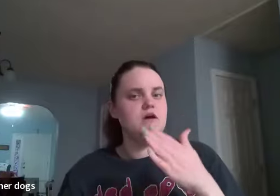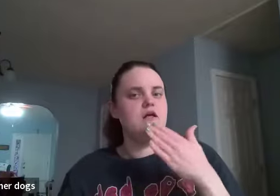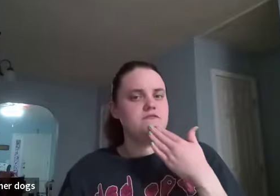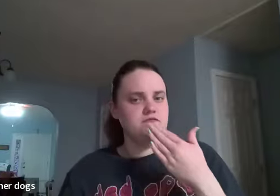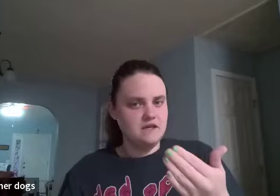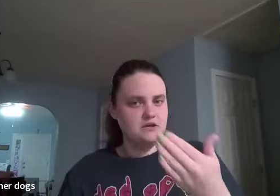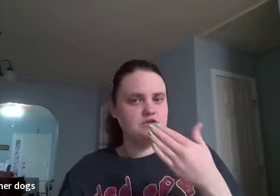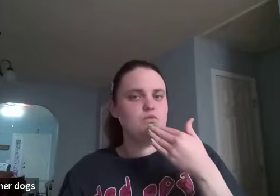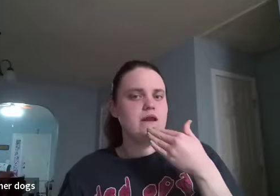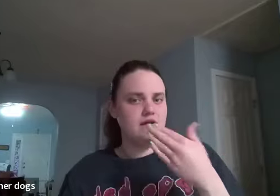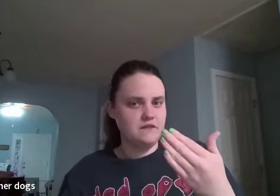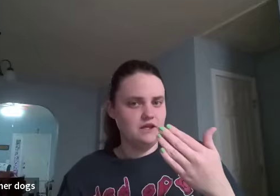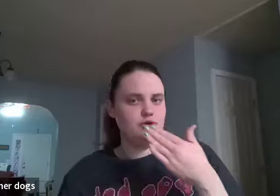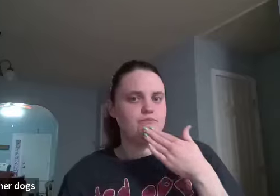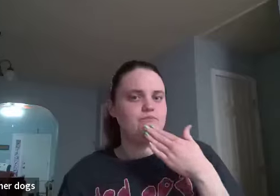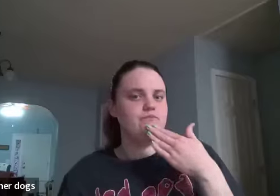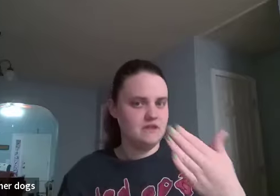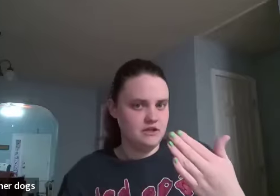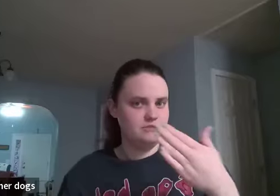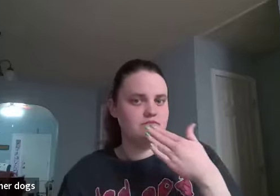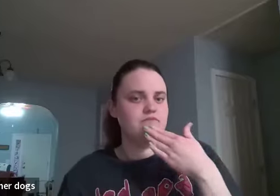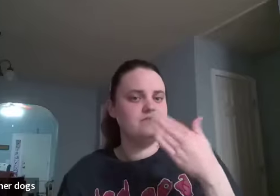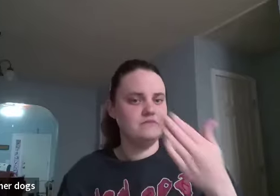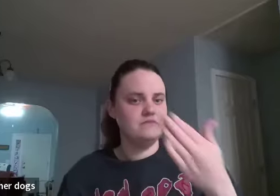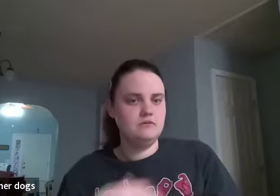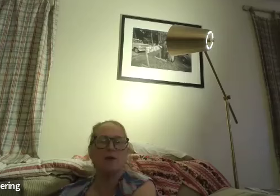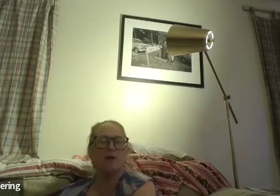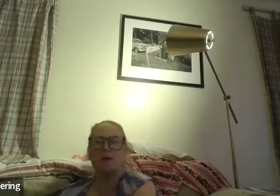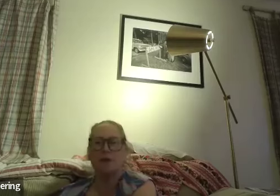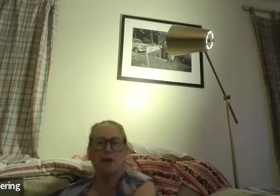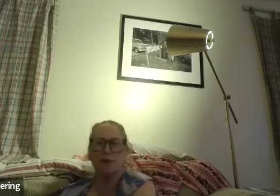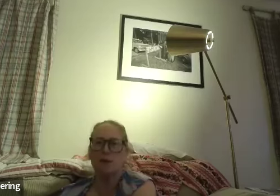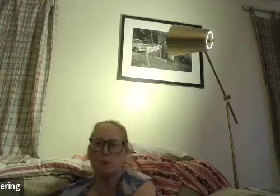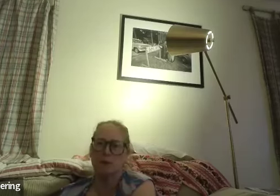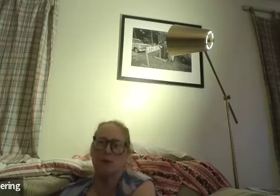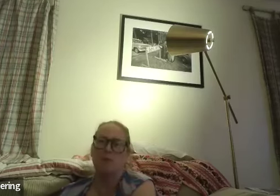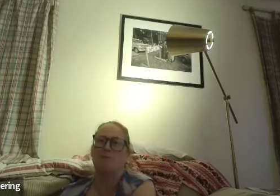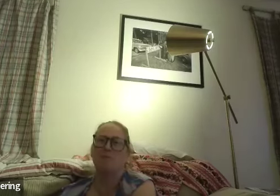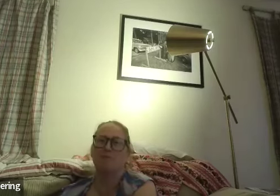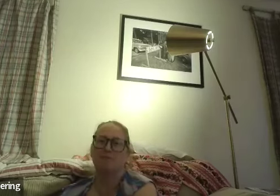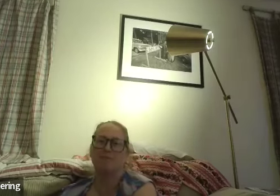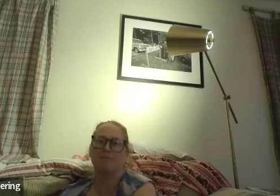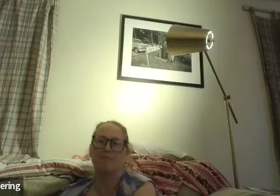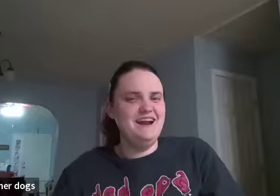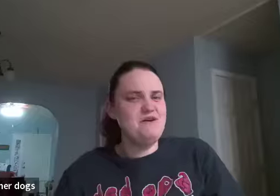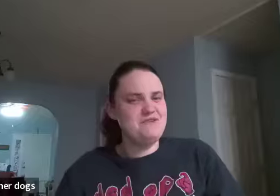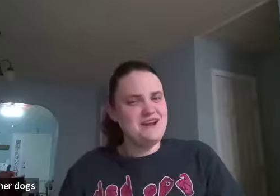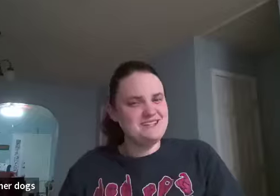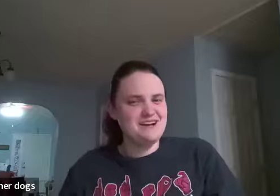those. Thank you is one hand. Thank you. Thank you. Thank We you. are the most uncouth people. We really are. And I'm over here